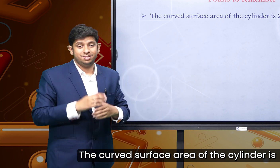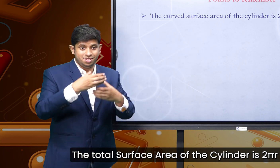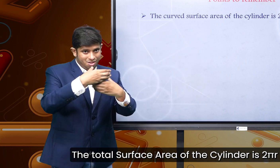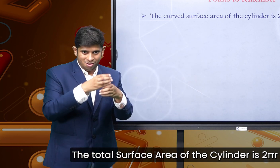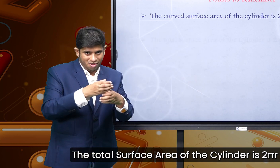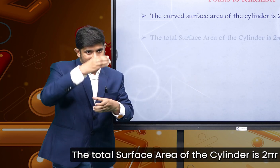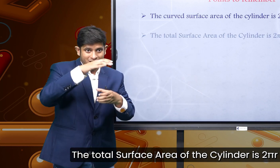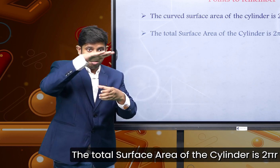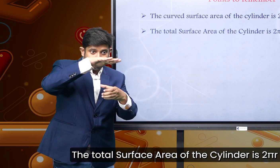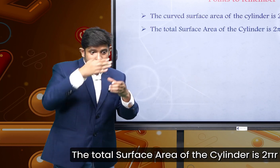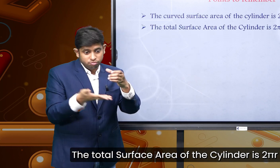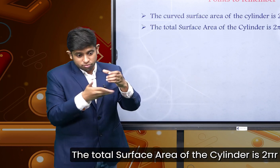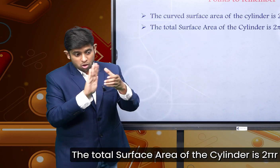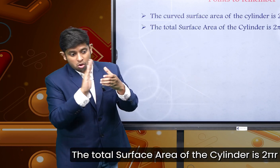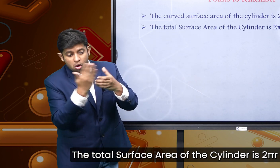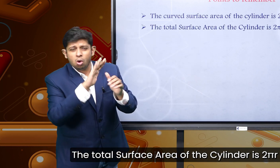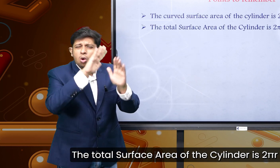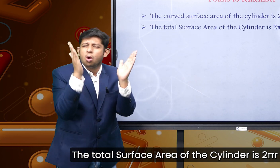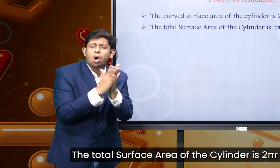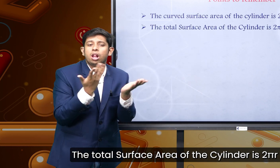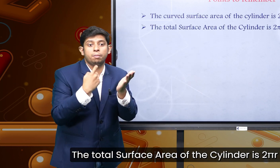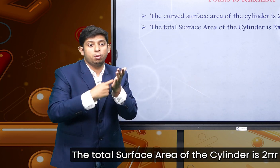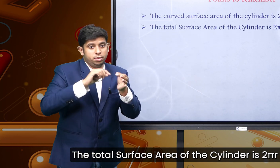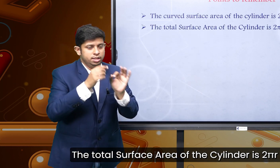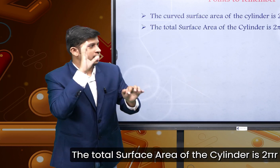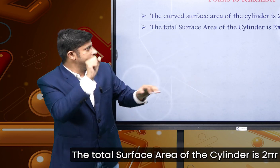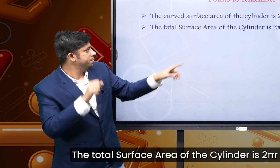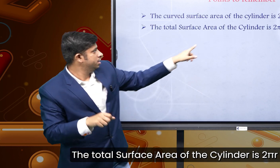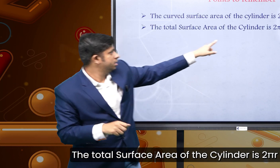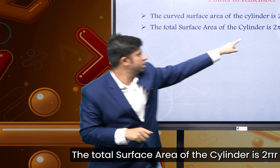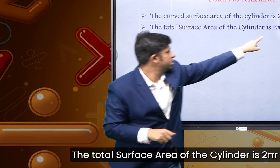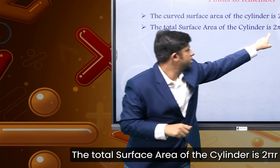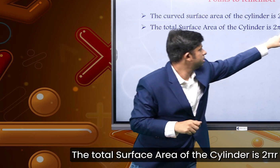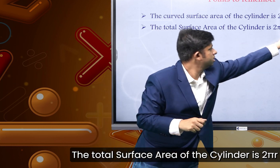The total surface area of the cylinder is 2 pi r into r plus h.